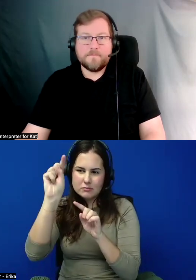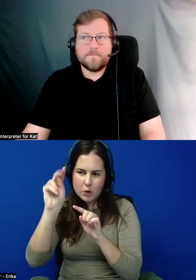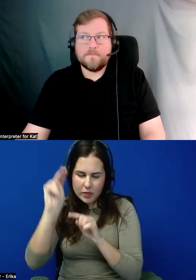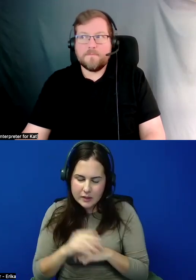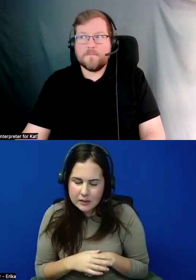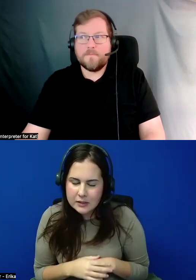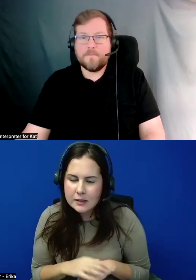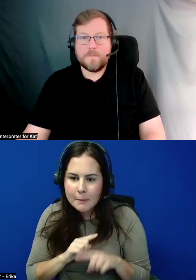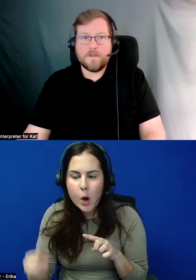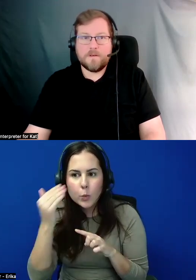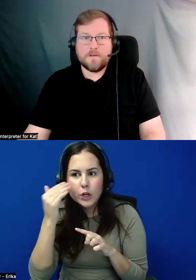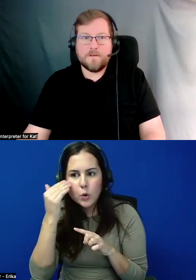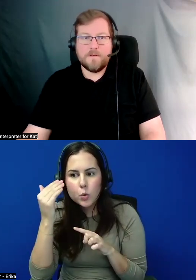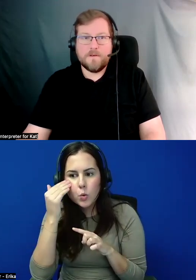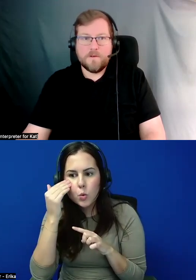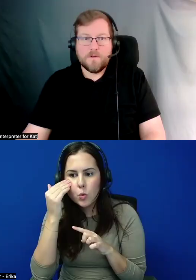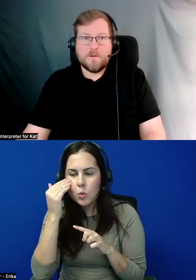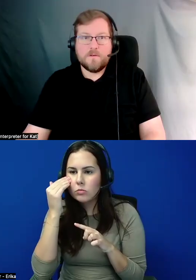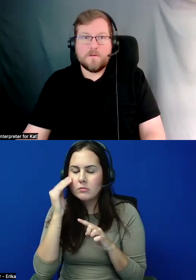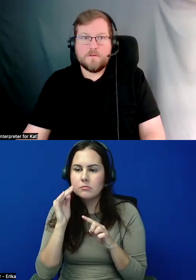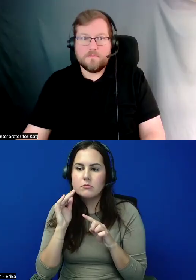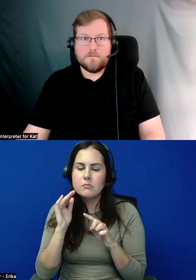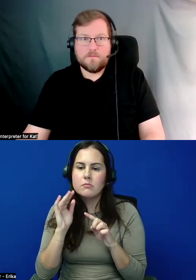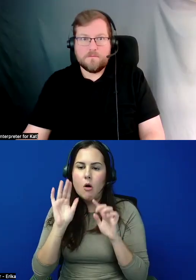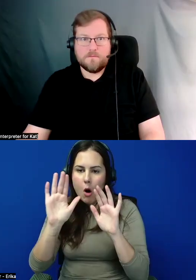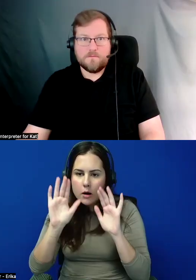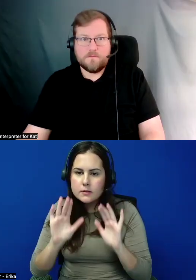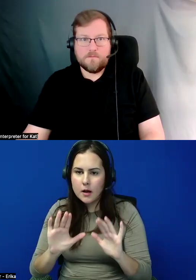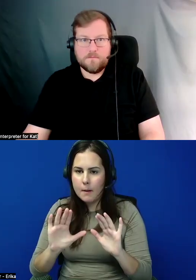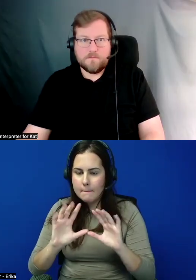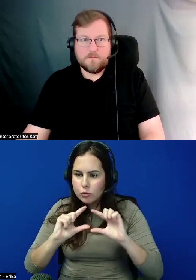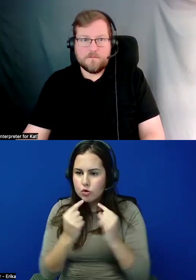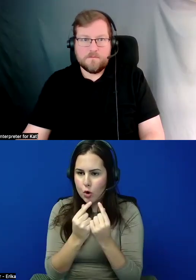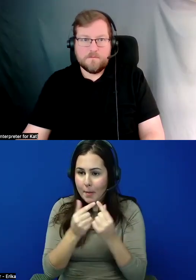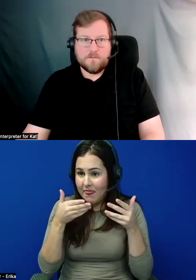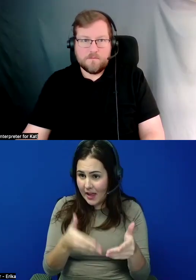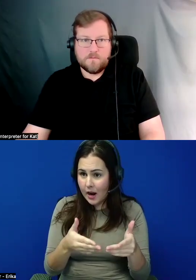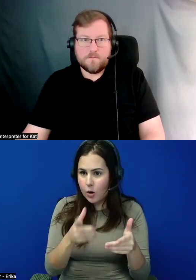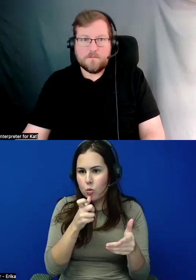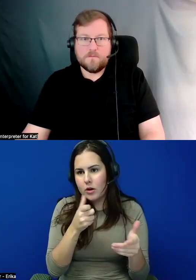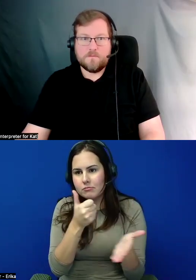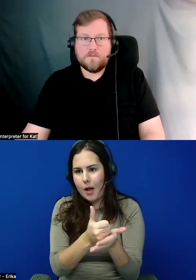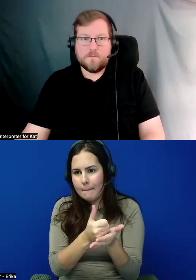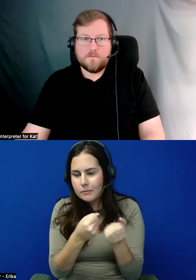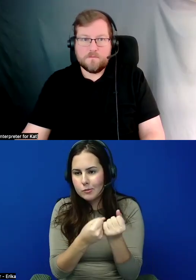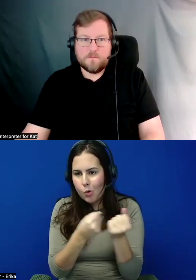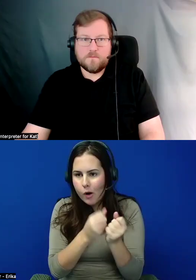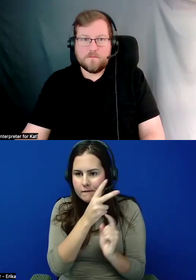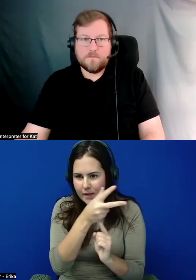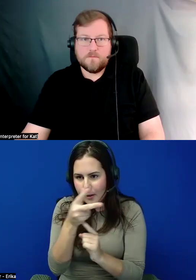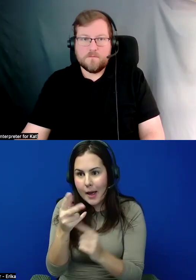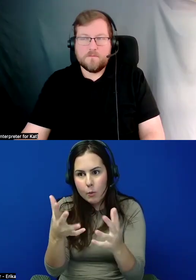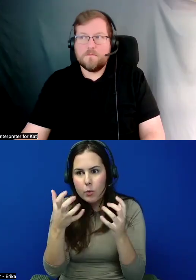knew, fantastic local crew in Peru from Machu Picchu Proposal, so we wanted to work with the same